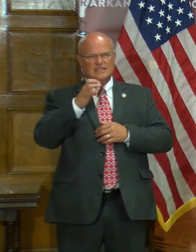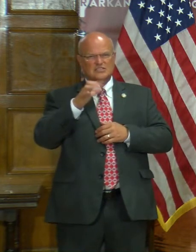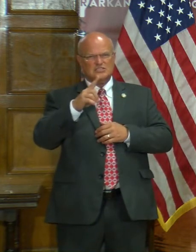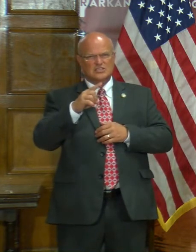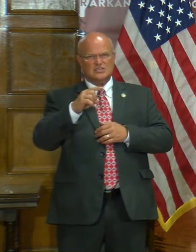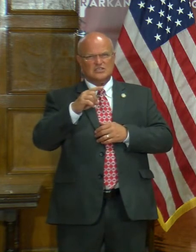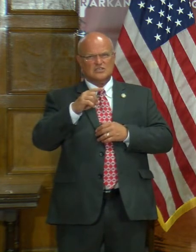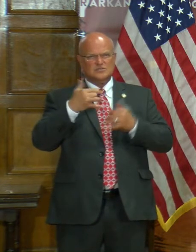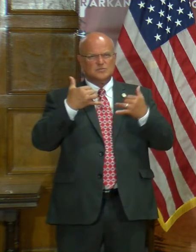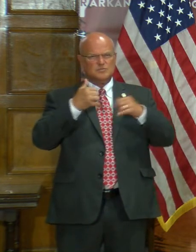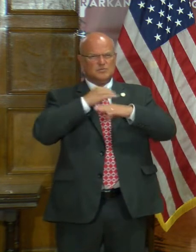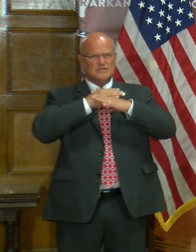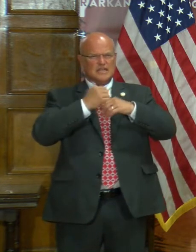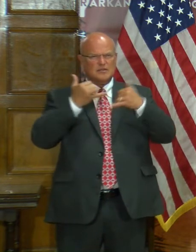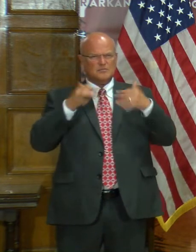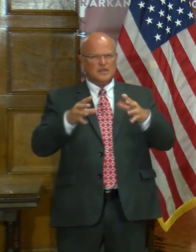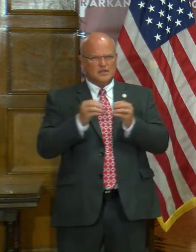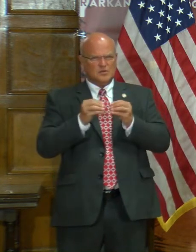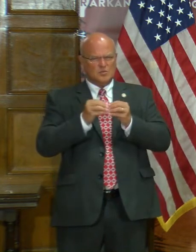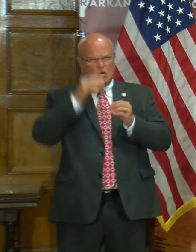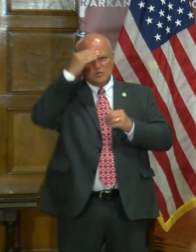to protect players even further?